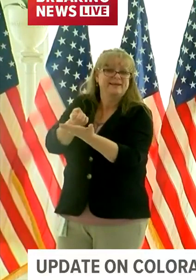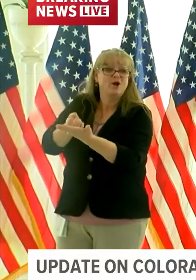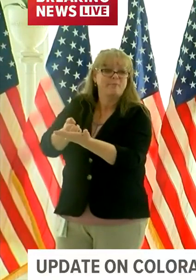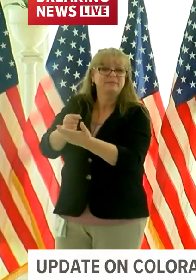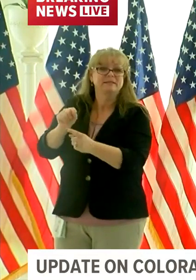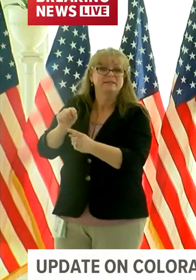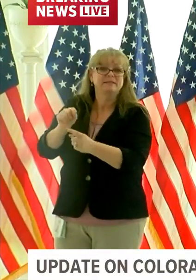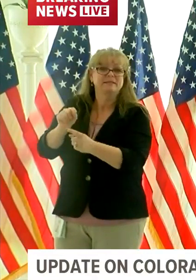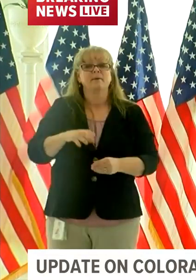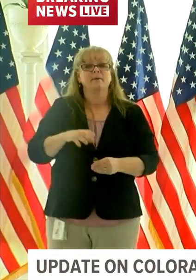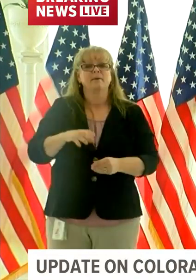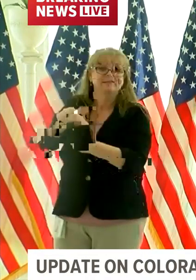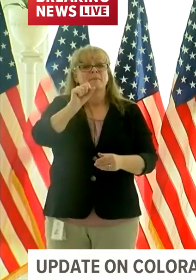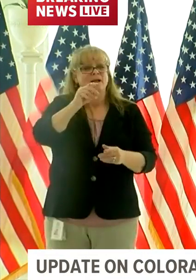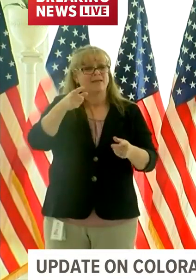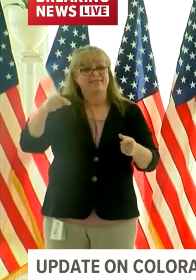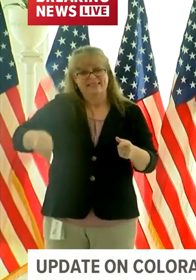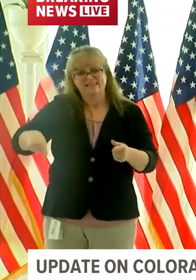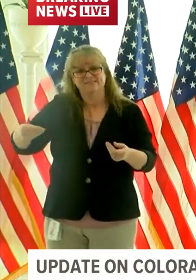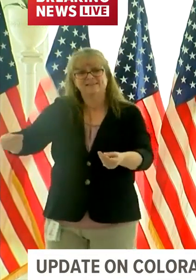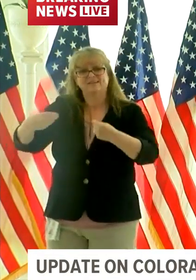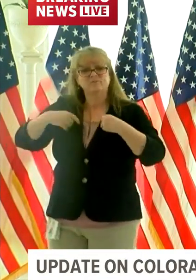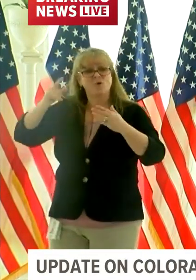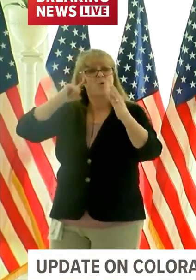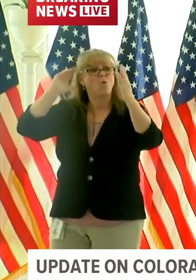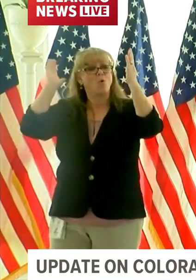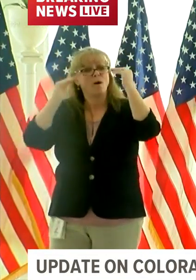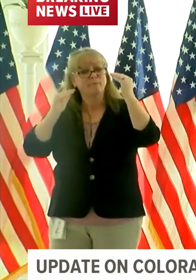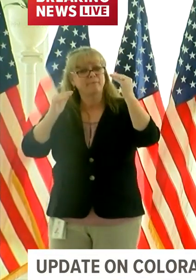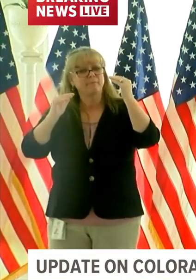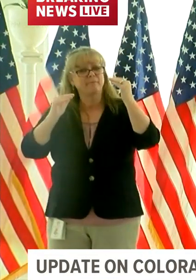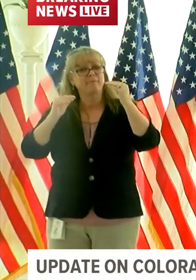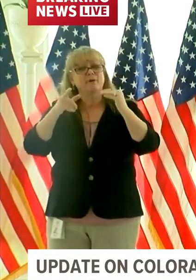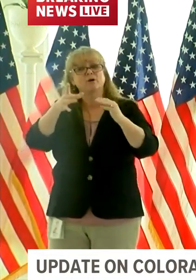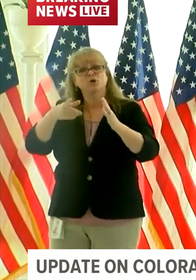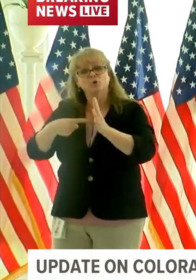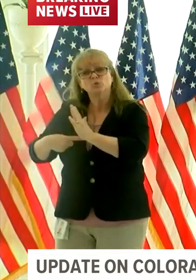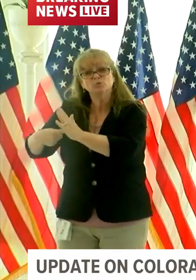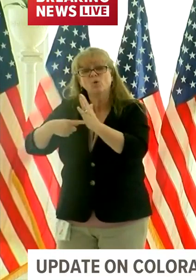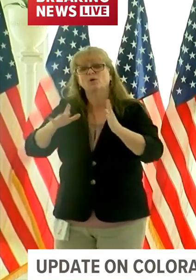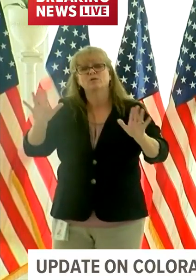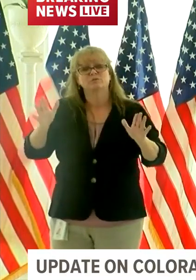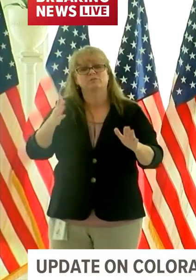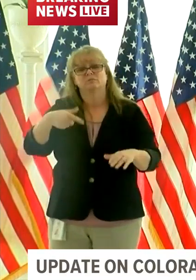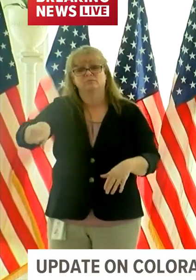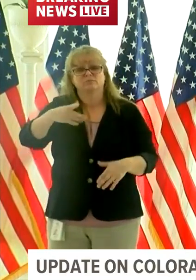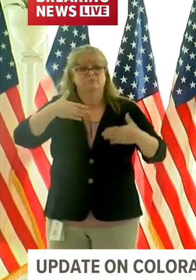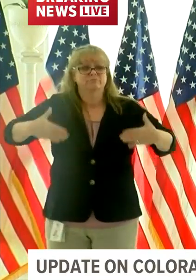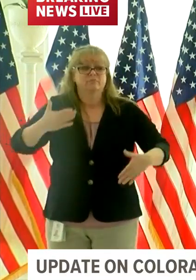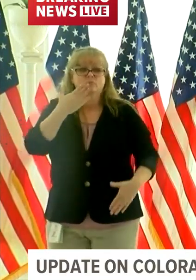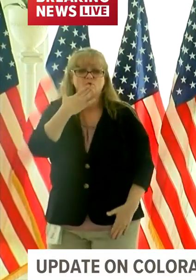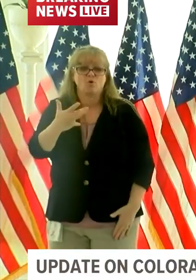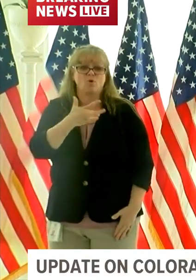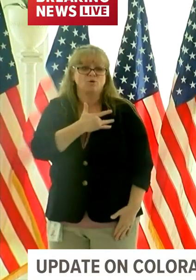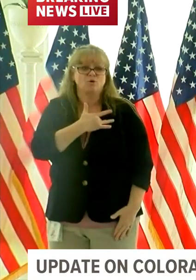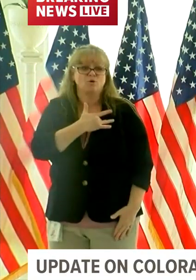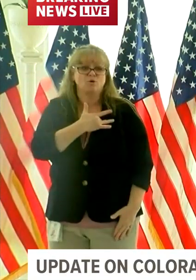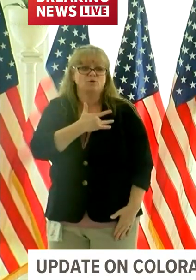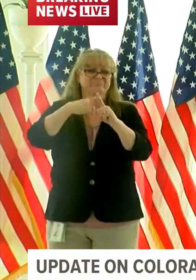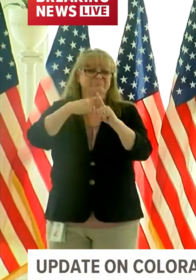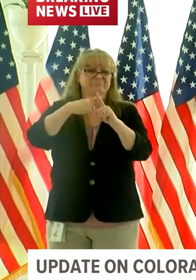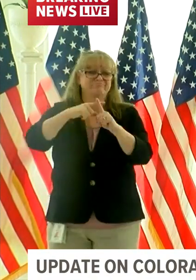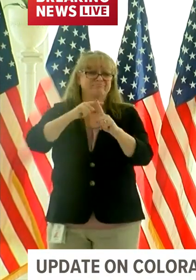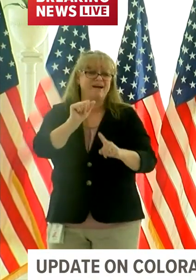that people of Colorado are showing our big-hearted spirit. People really understand the